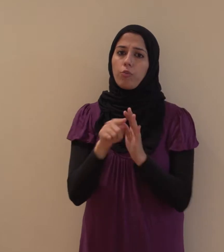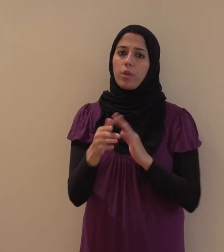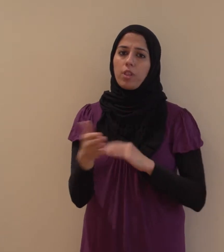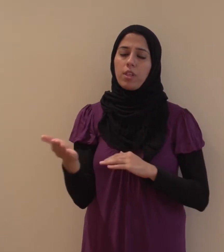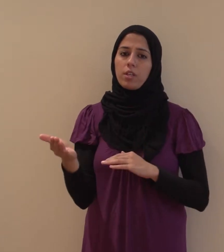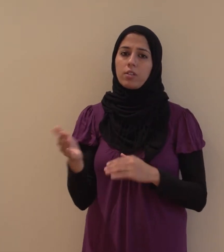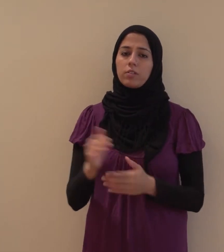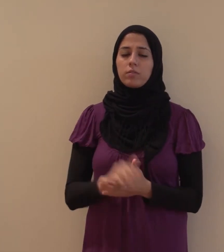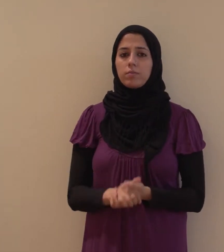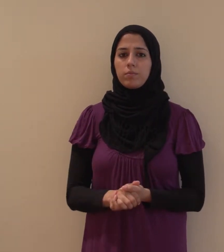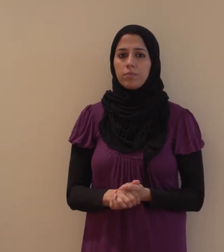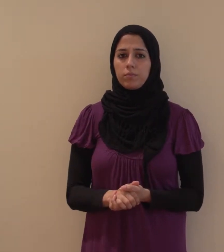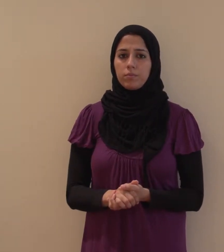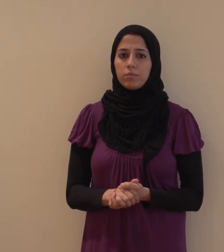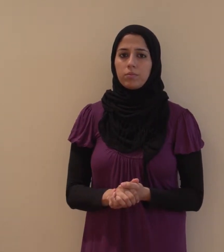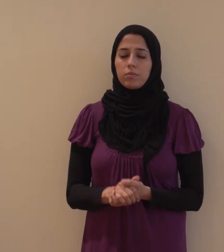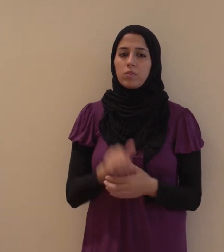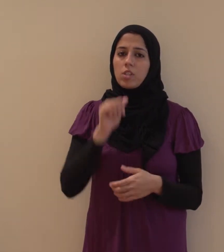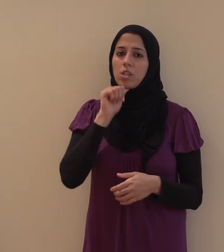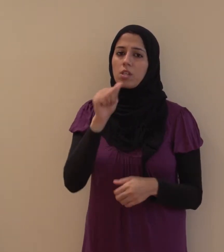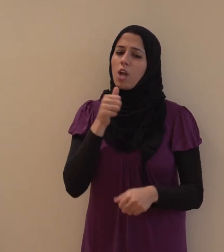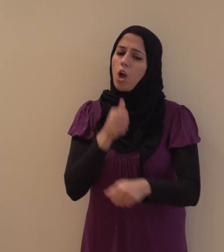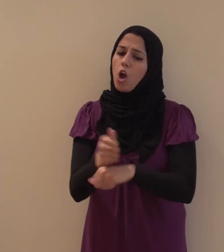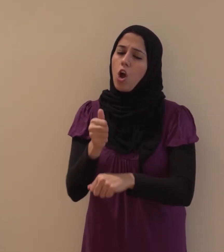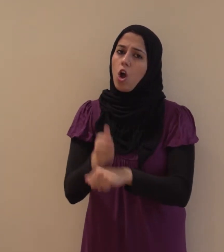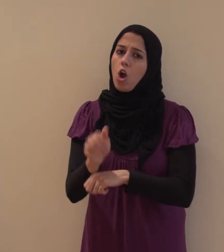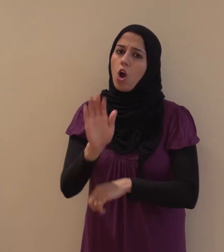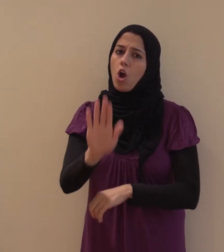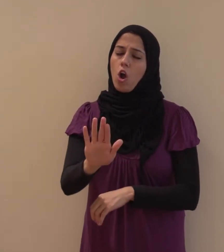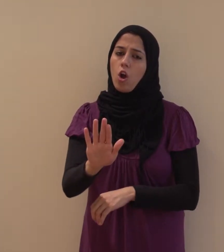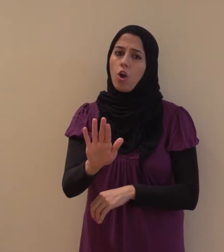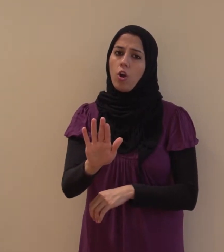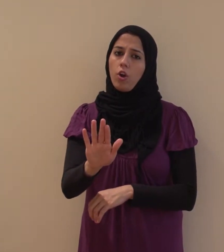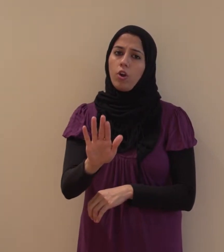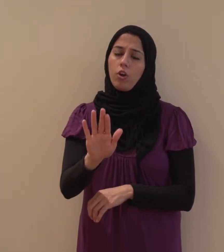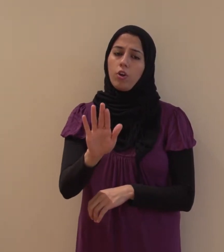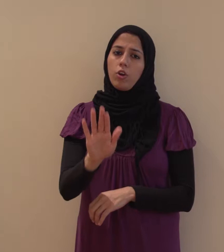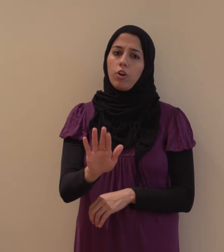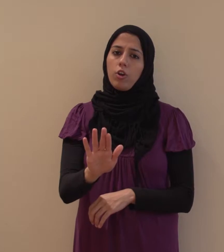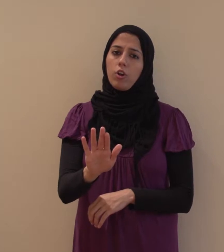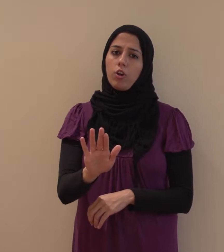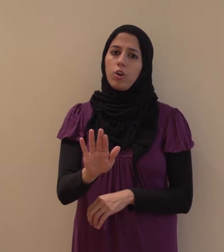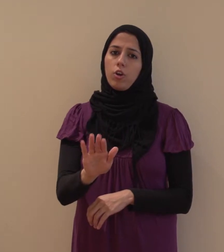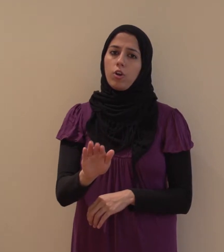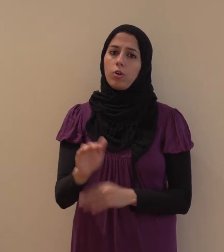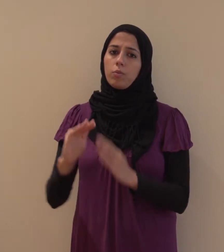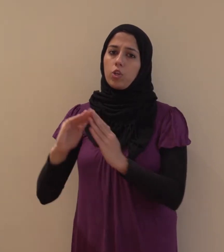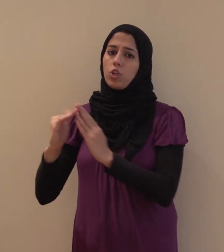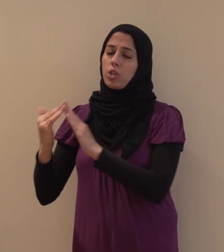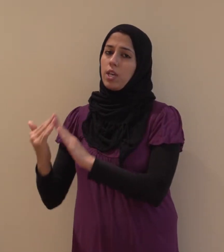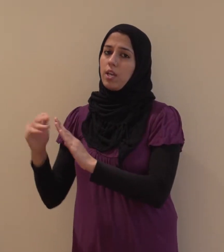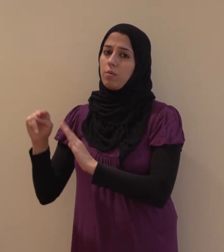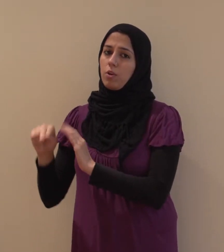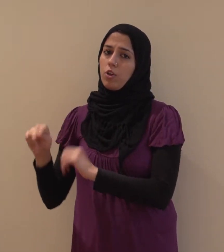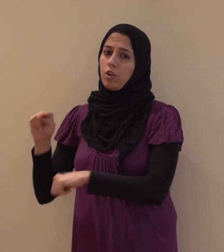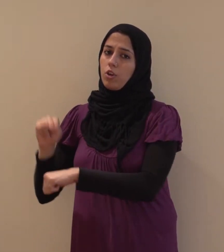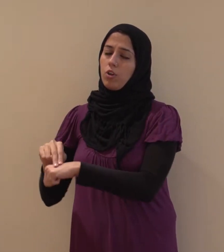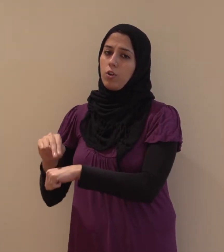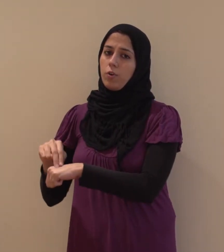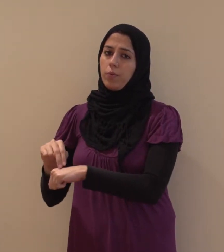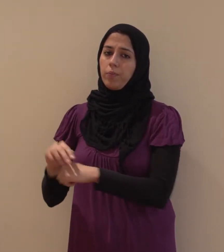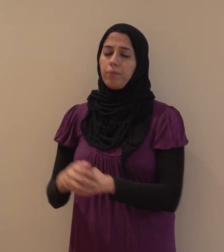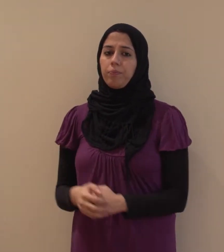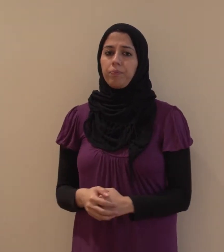your neighbor. He also said, let tranquility and peace be your habit. He also